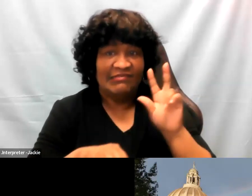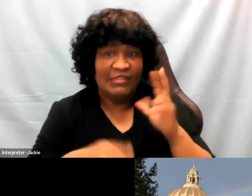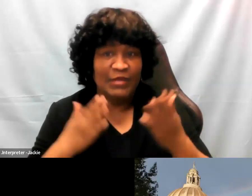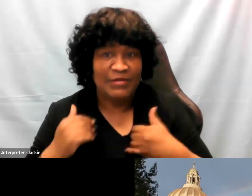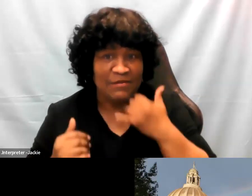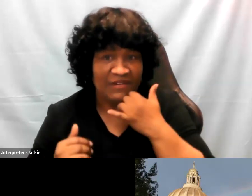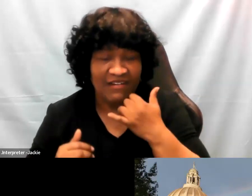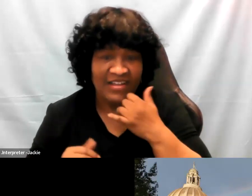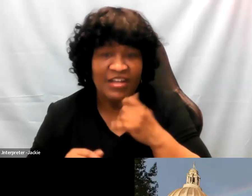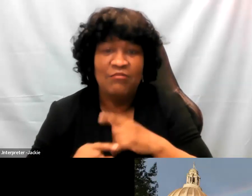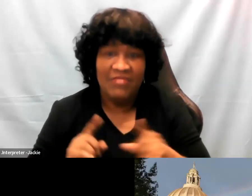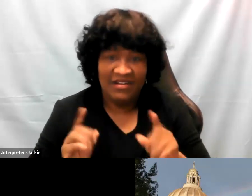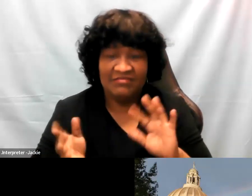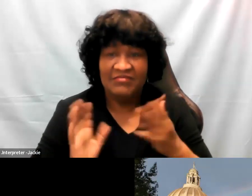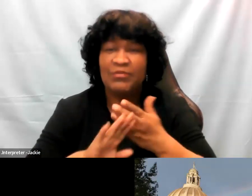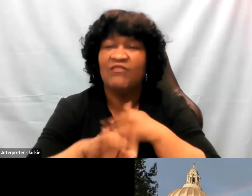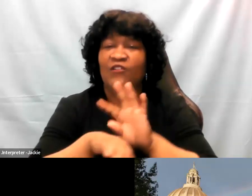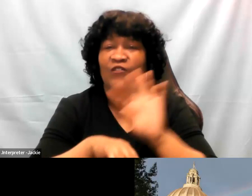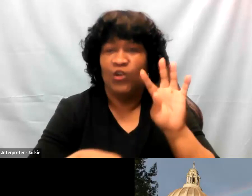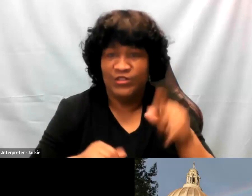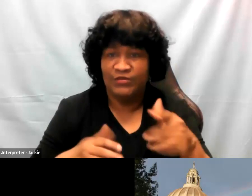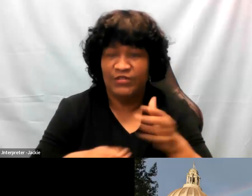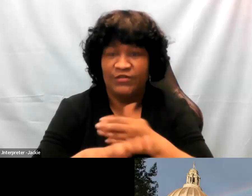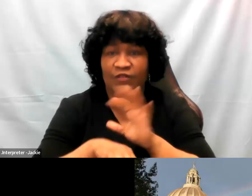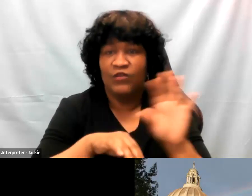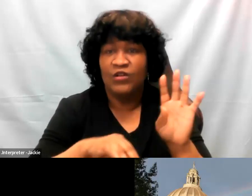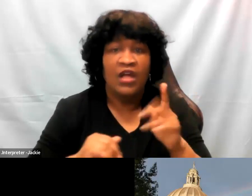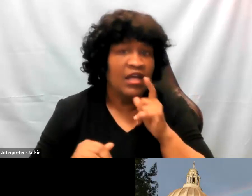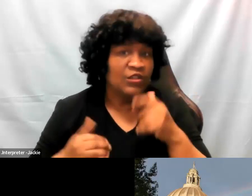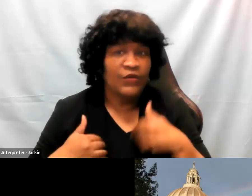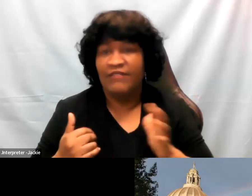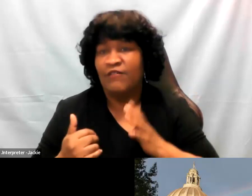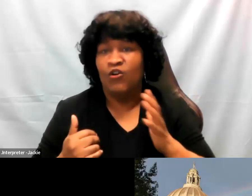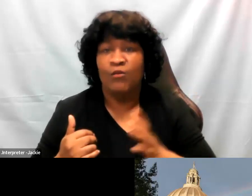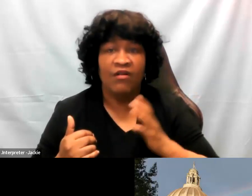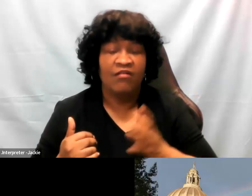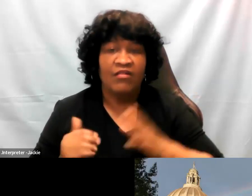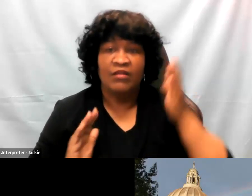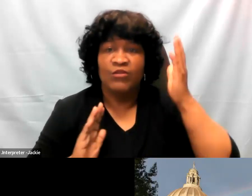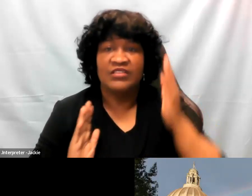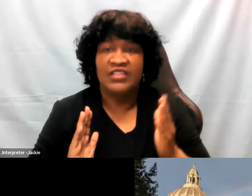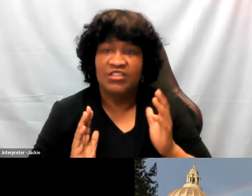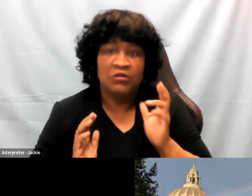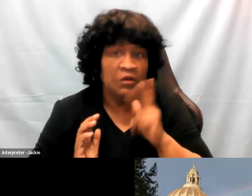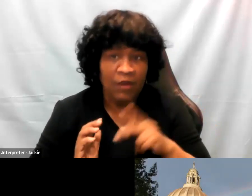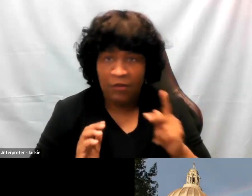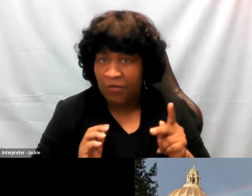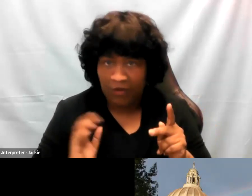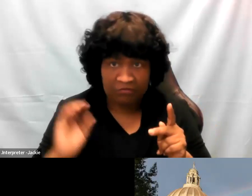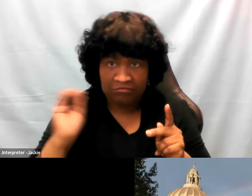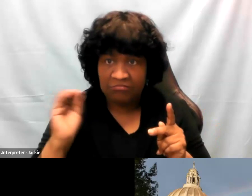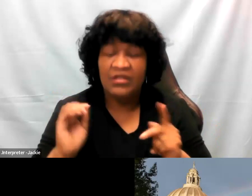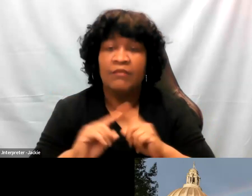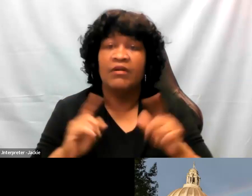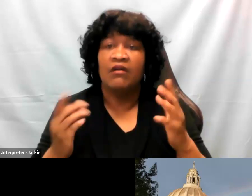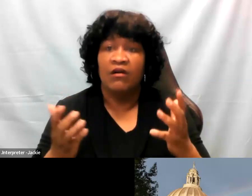but I'll just say before 4. I don't have a formal presentation with a PowerPoint, but I did